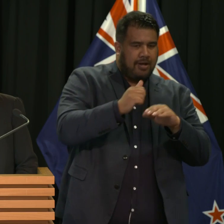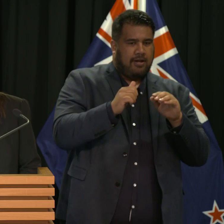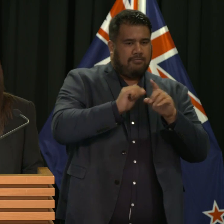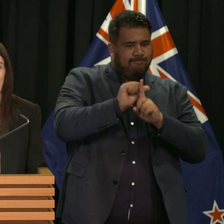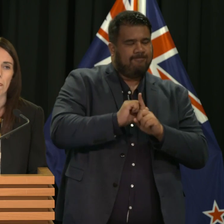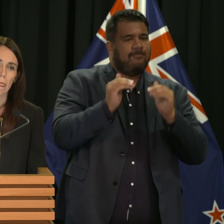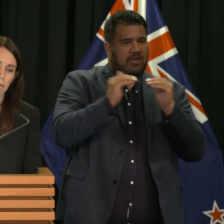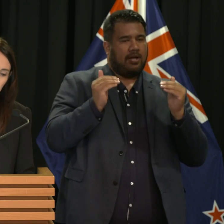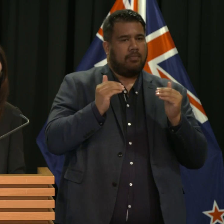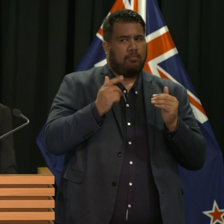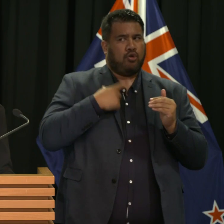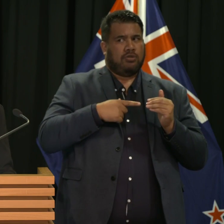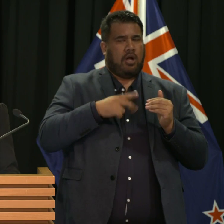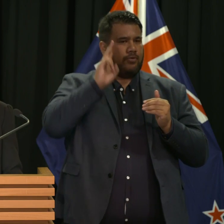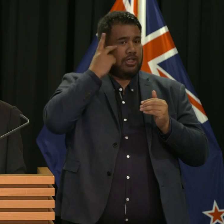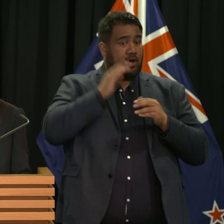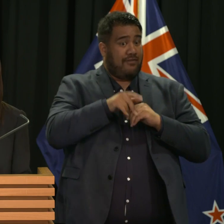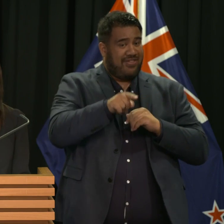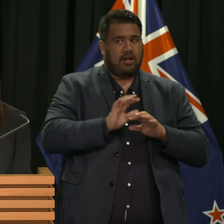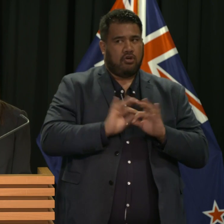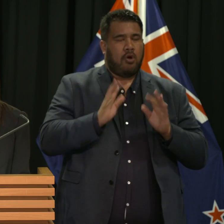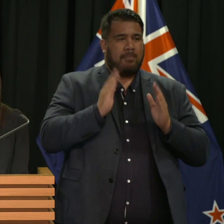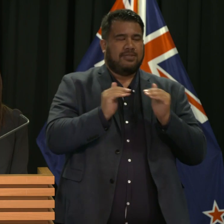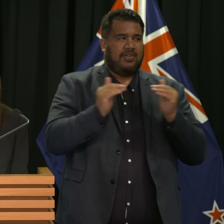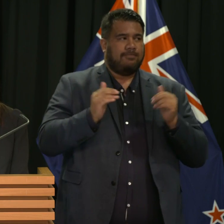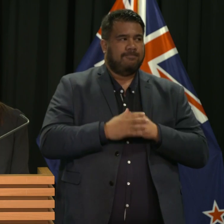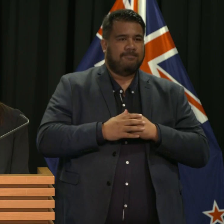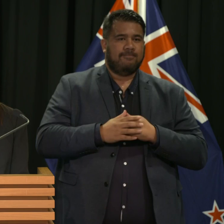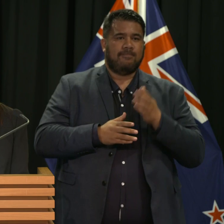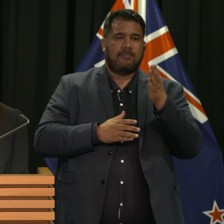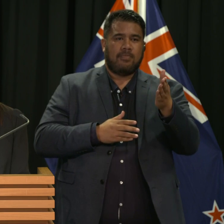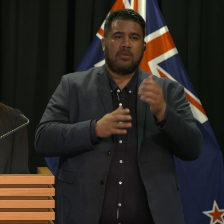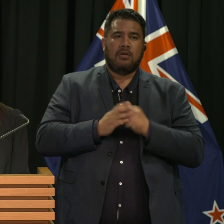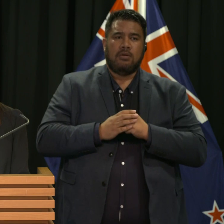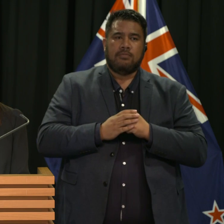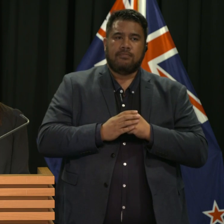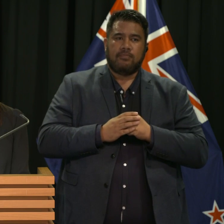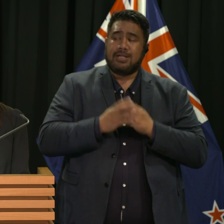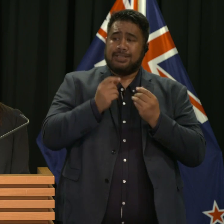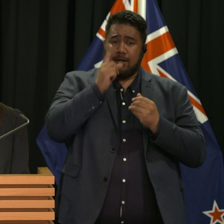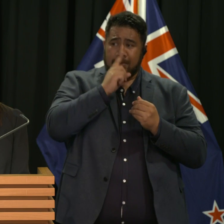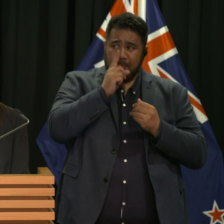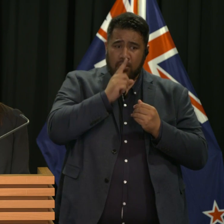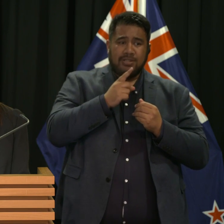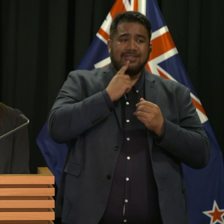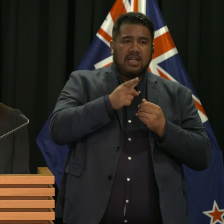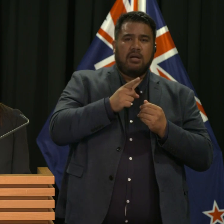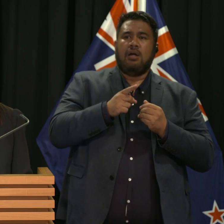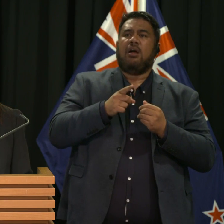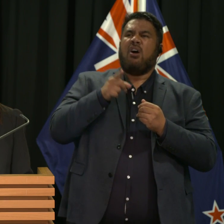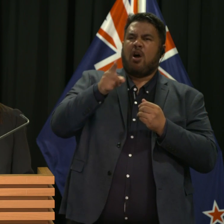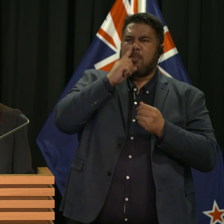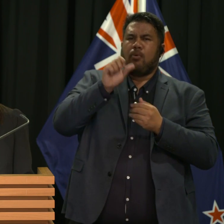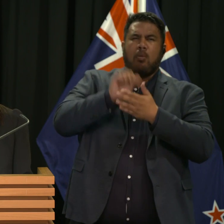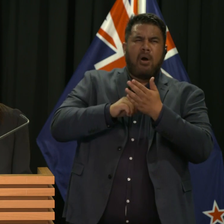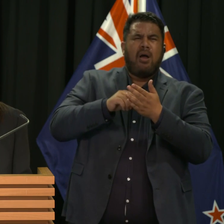changed. The entire generation of people that is locked out of home ownership because of property speculators who are making massive